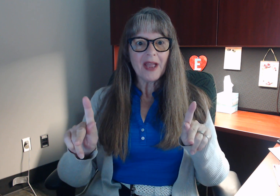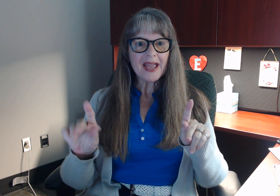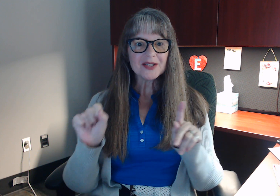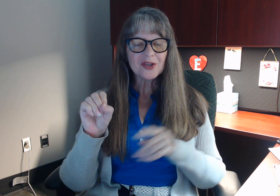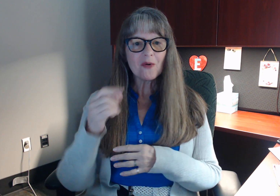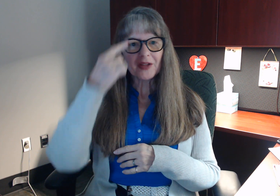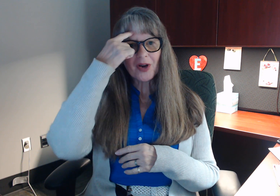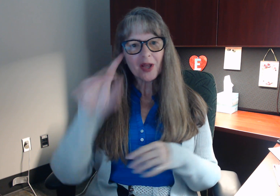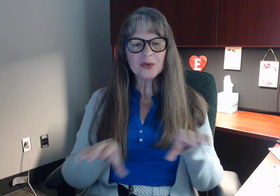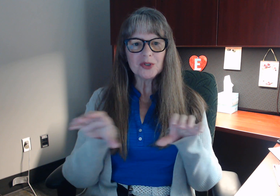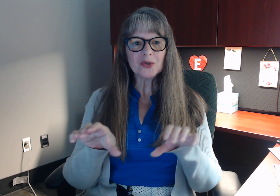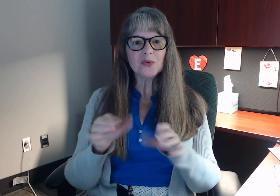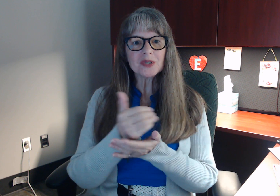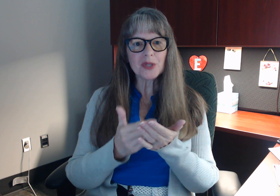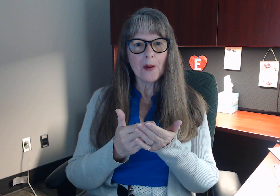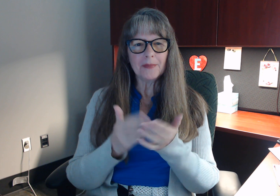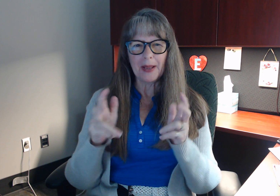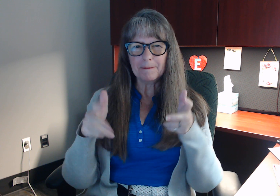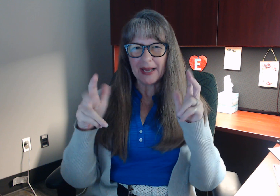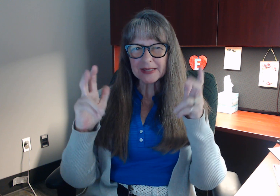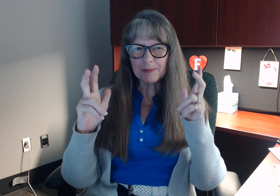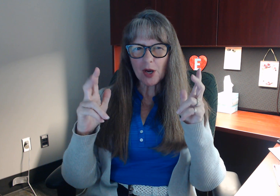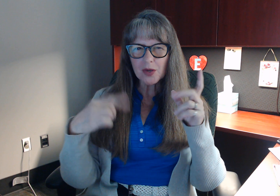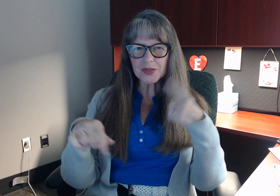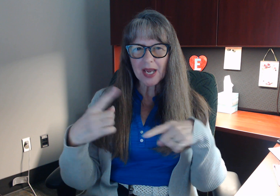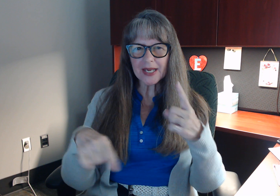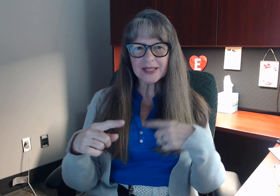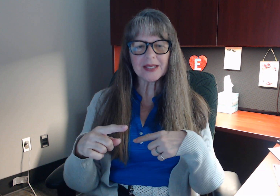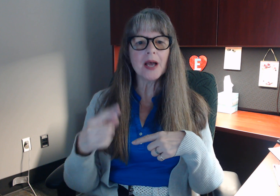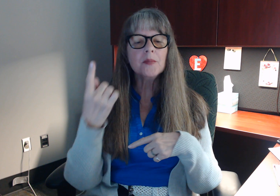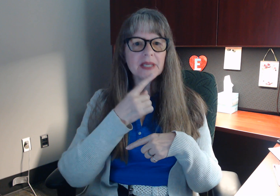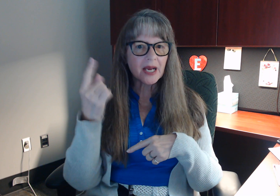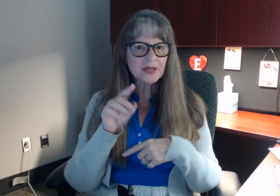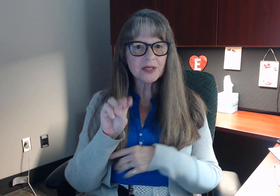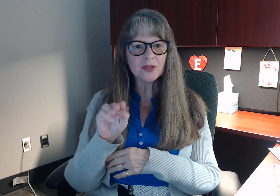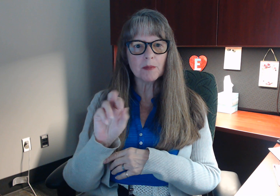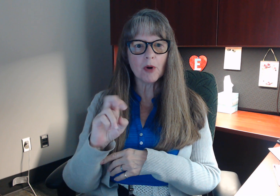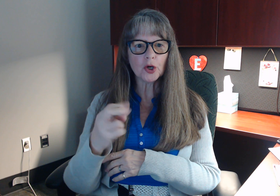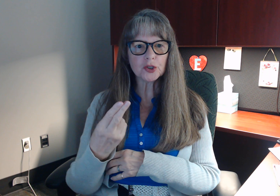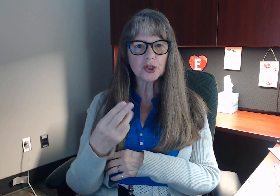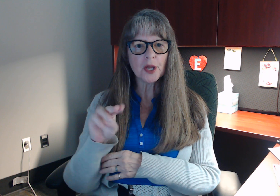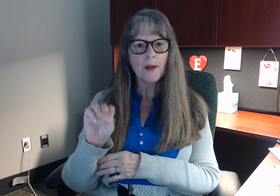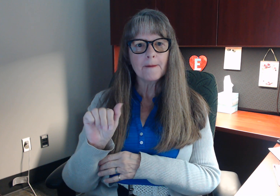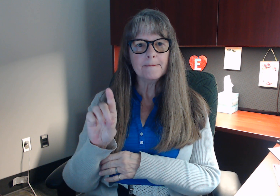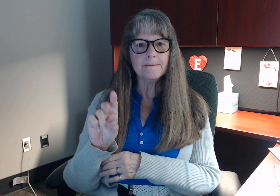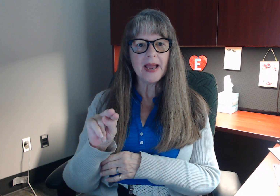Okay, so I thought I would do some like basketball signs because it's March